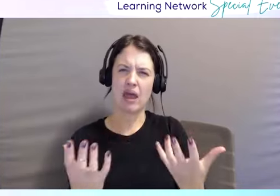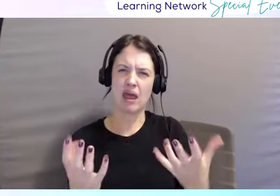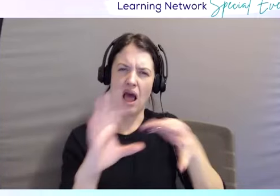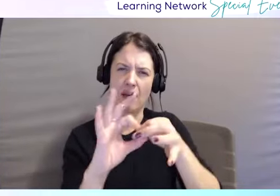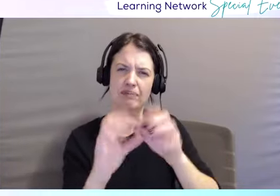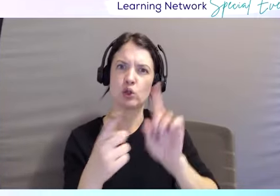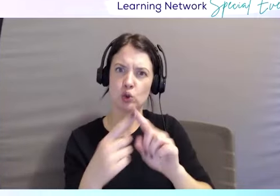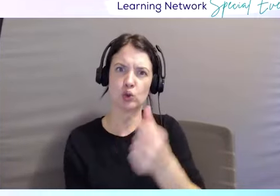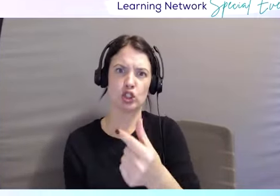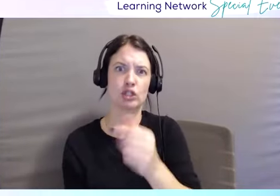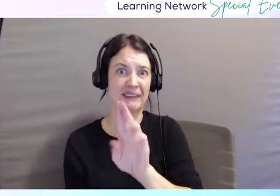GBV?